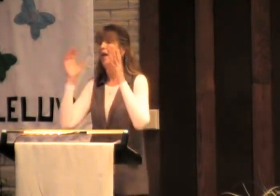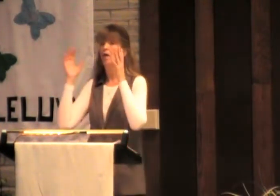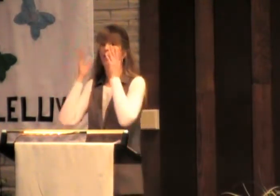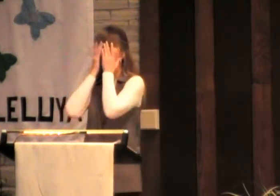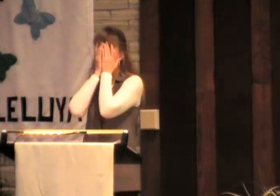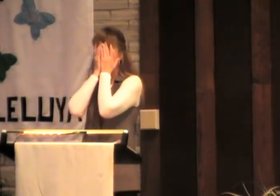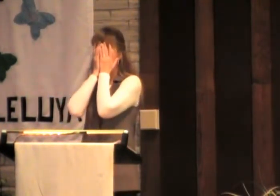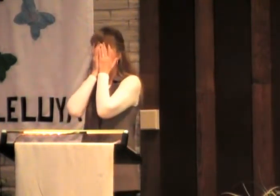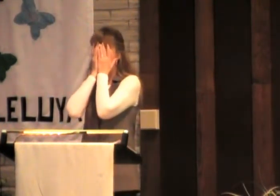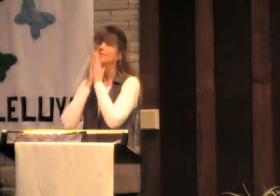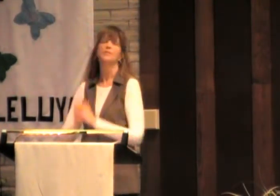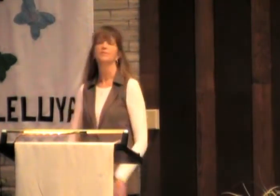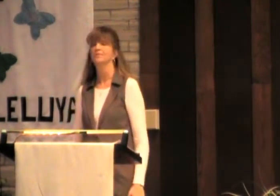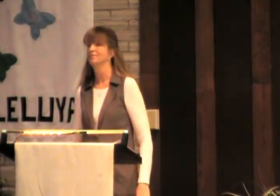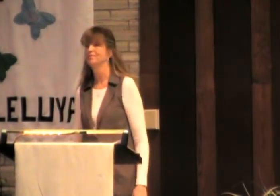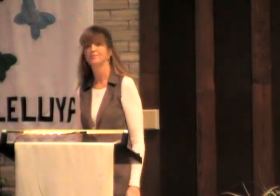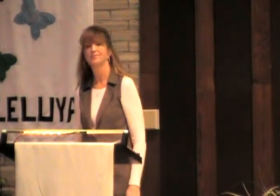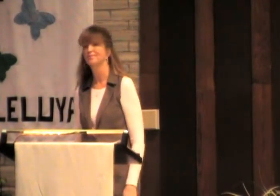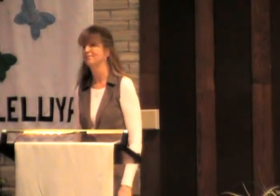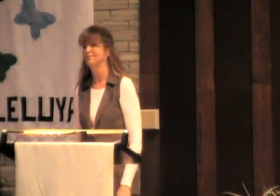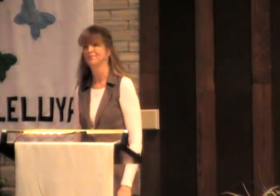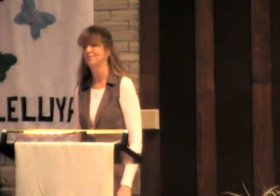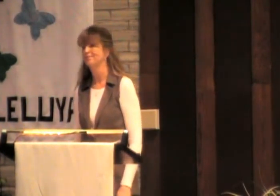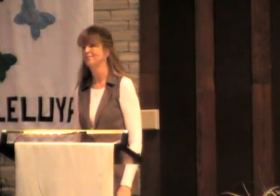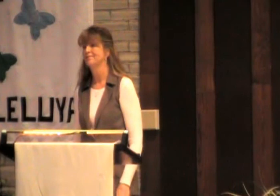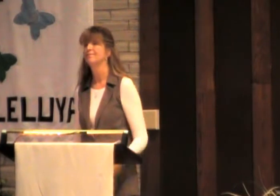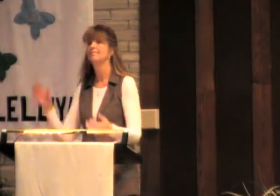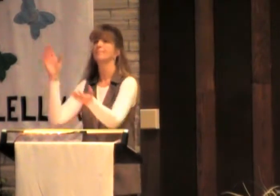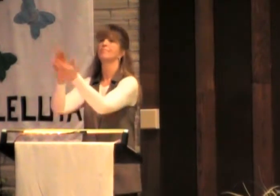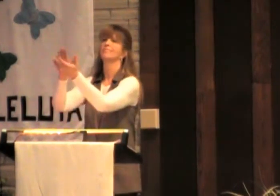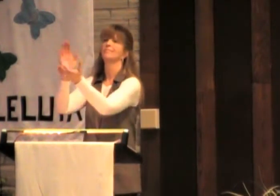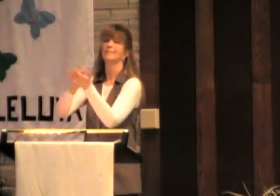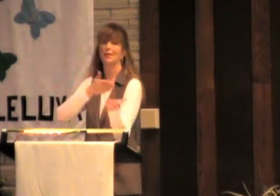drink. Or